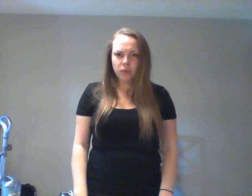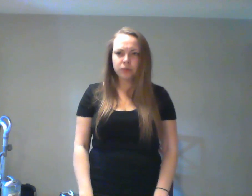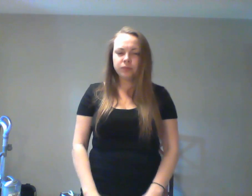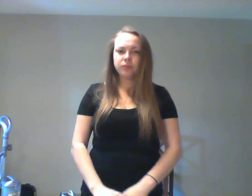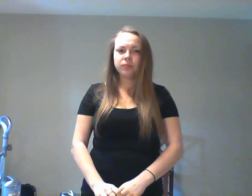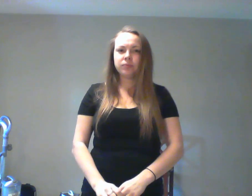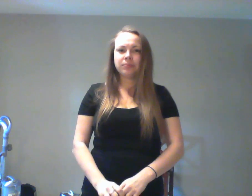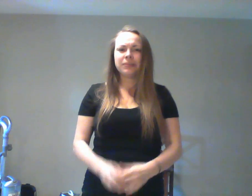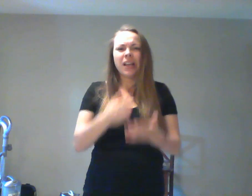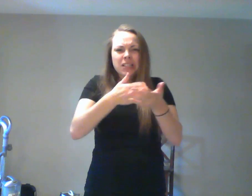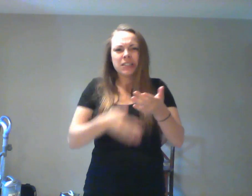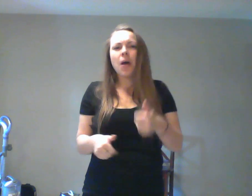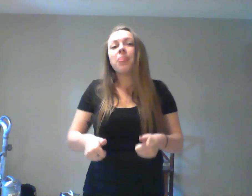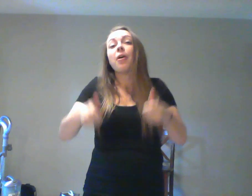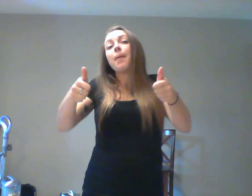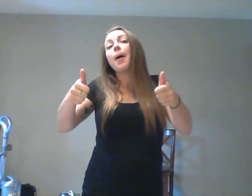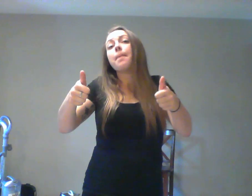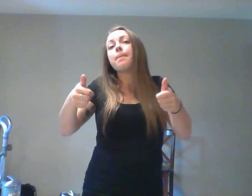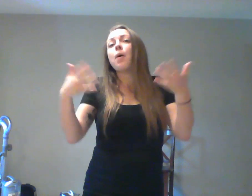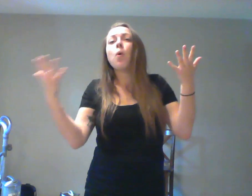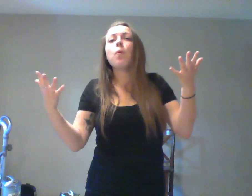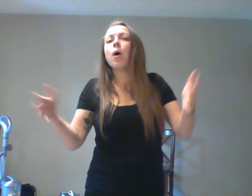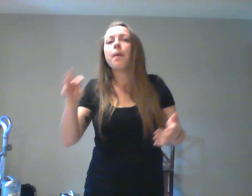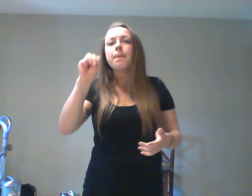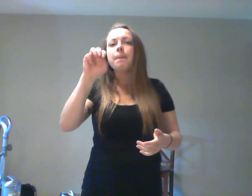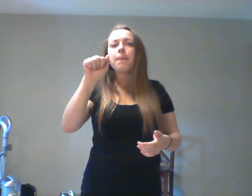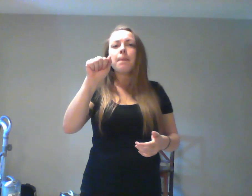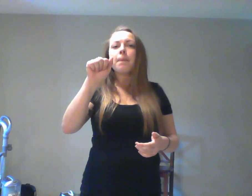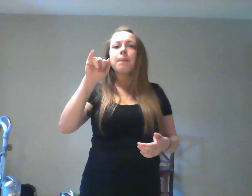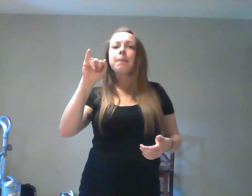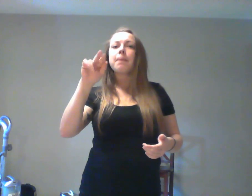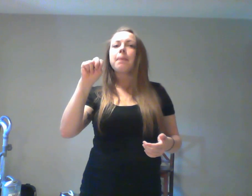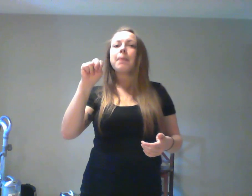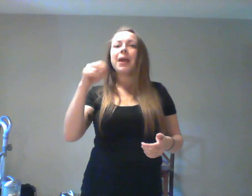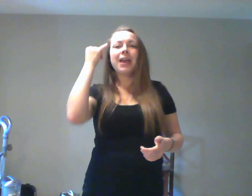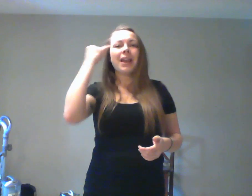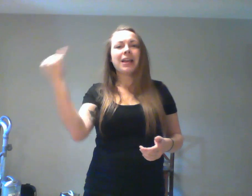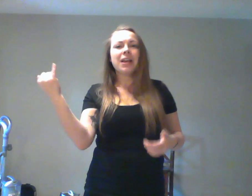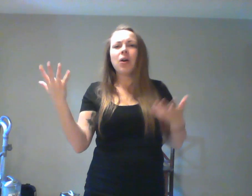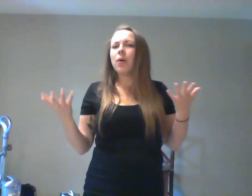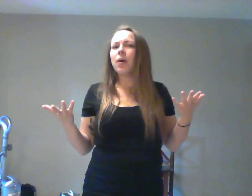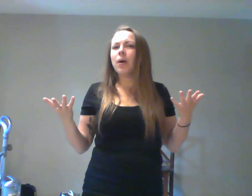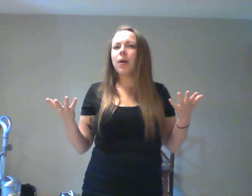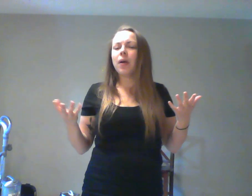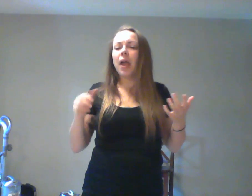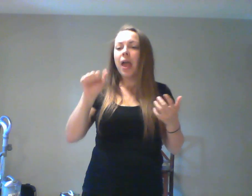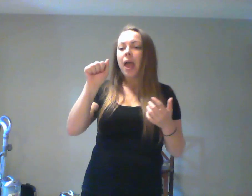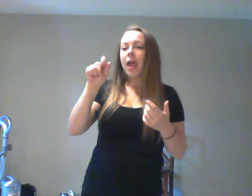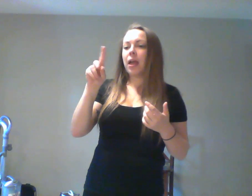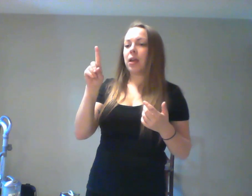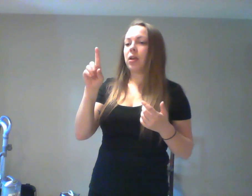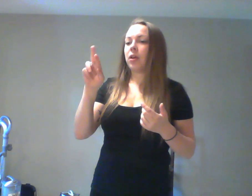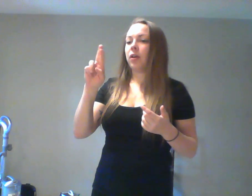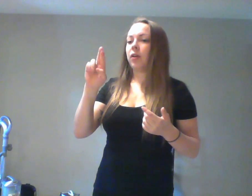thumbs up people. What is a main idea? What's a main idea? Adrian. It's the big picture. It's